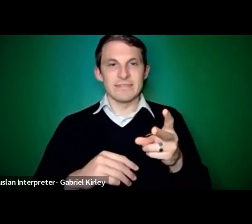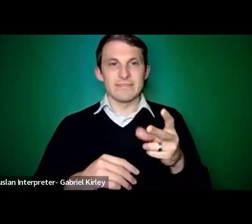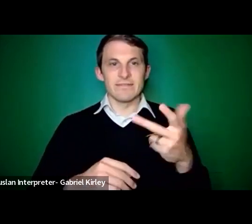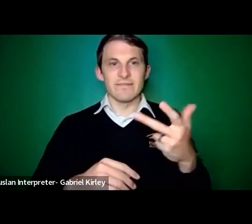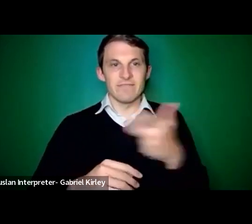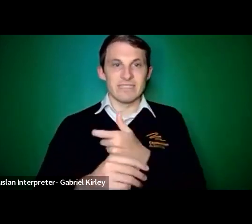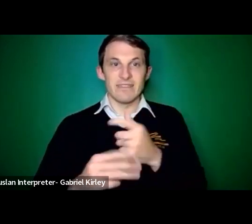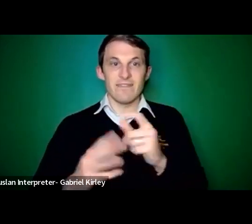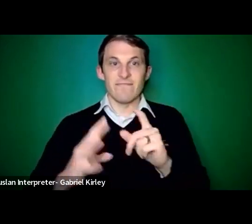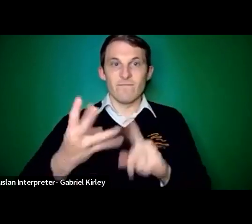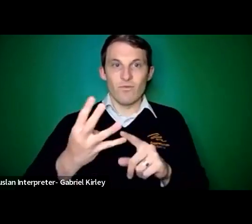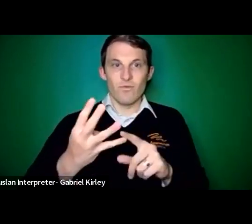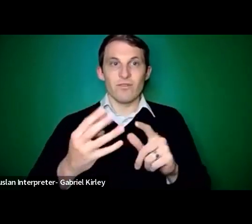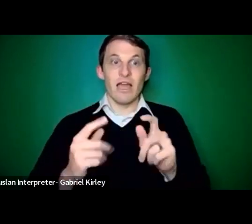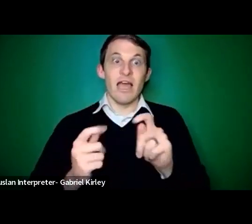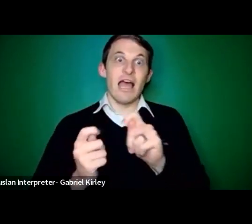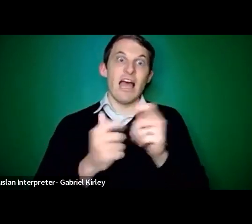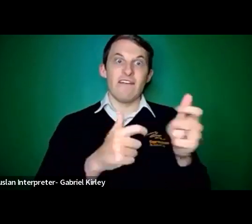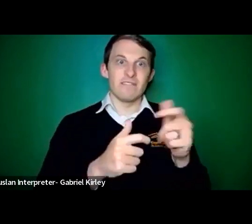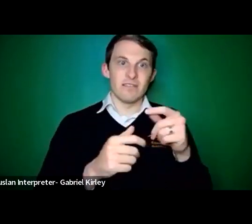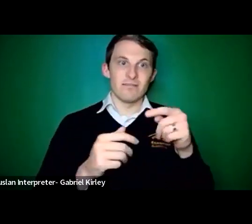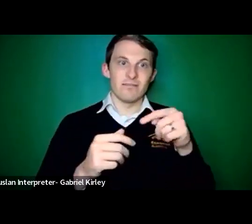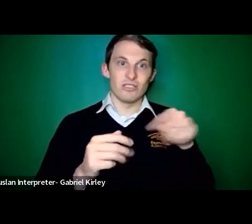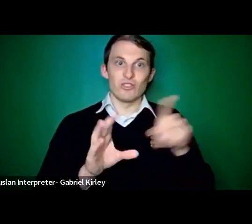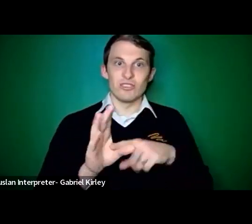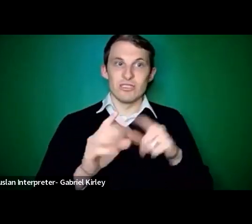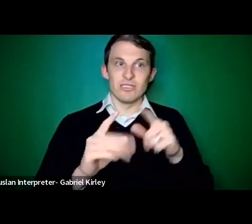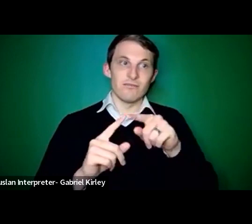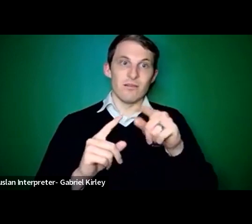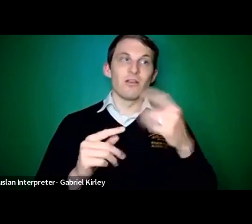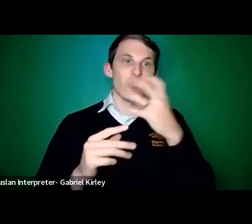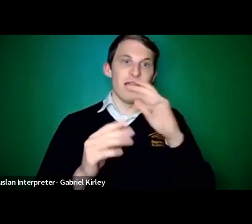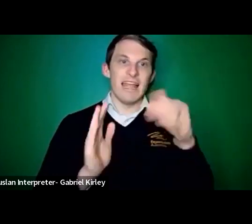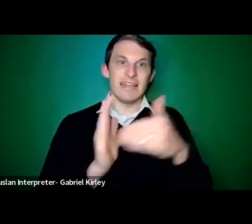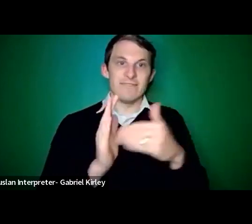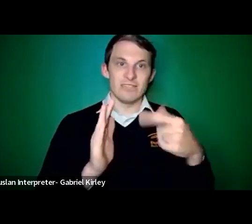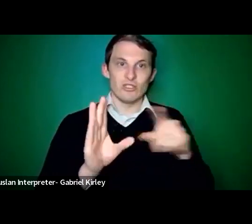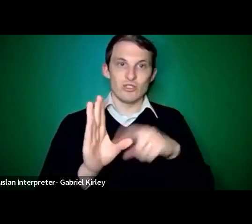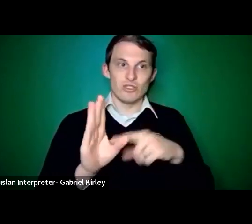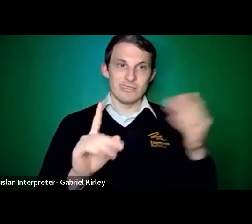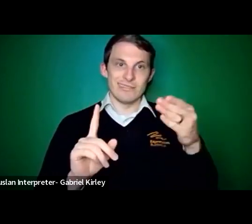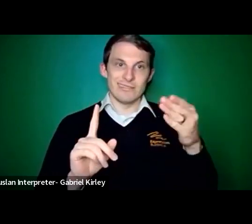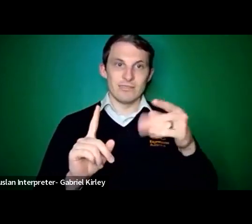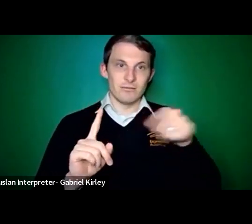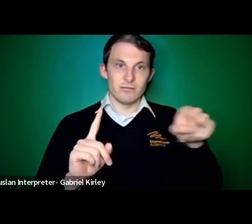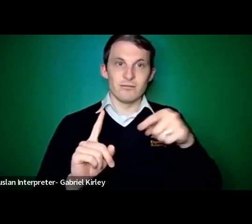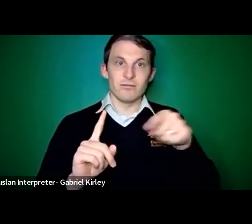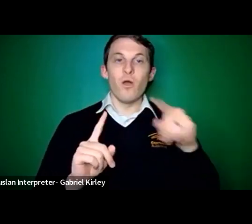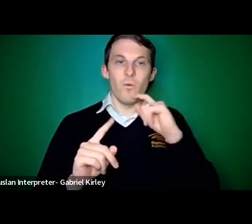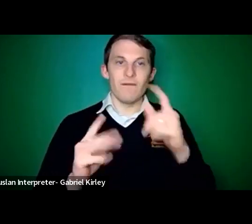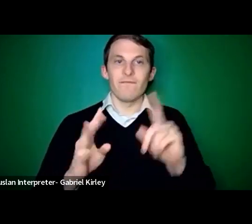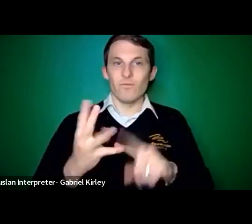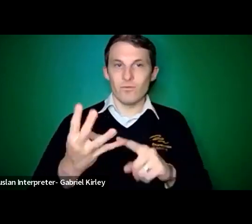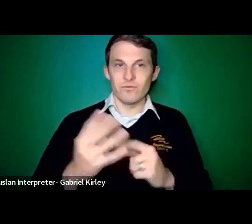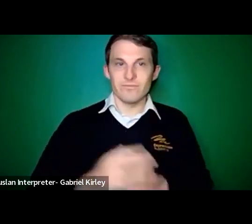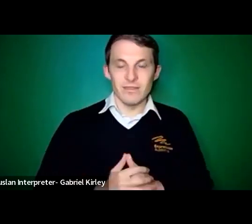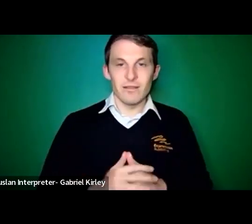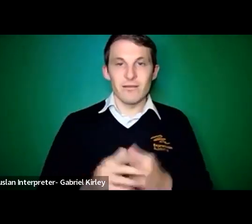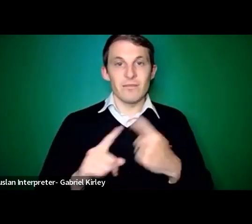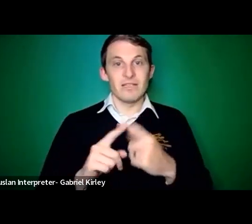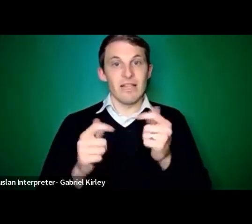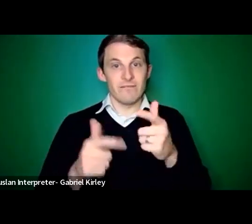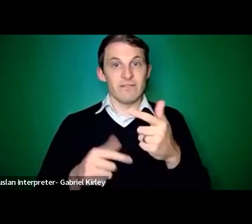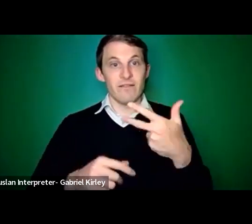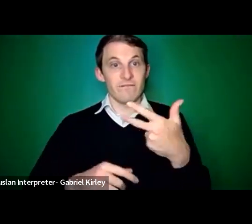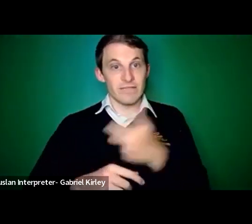year that will cover the COVID. As for the effectiveness of the vaccine from there, you certainly do